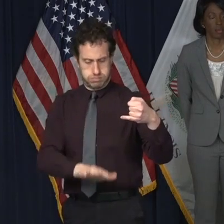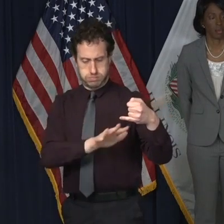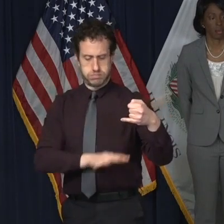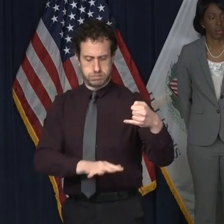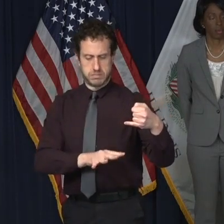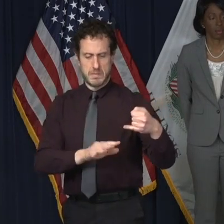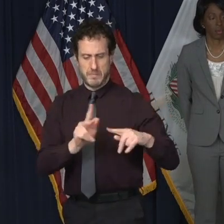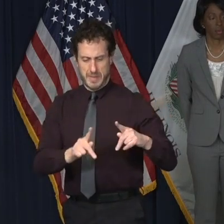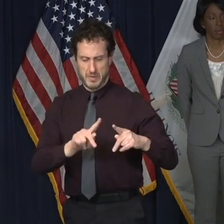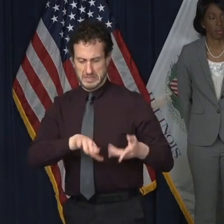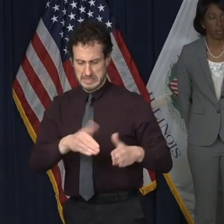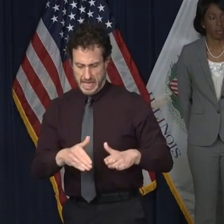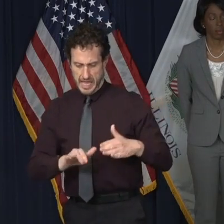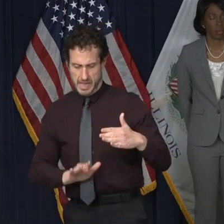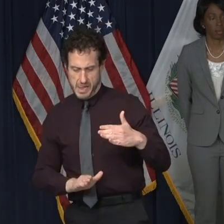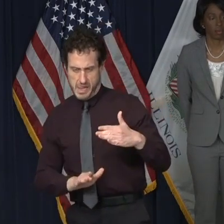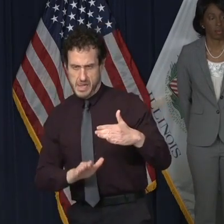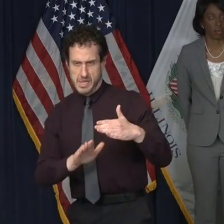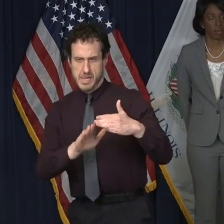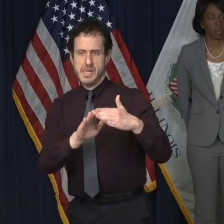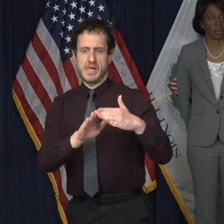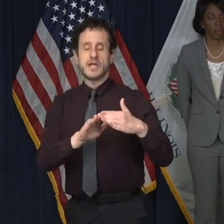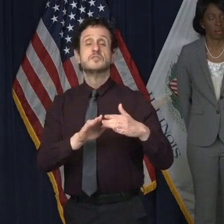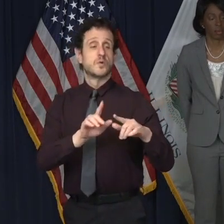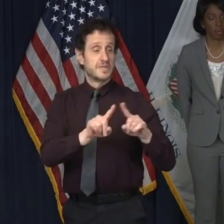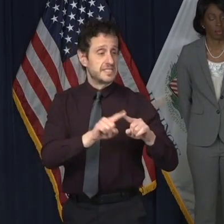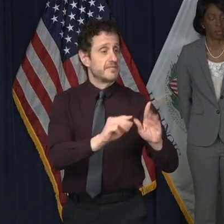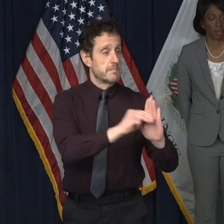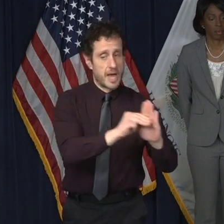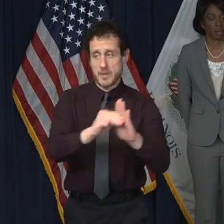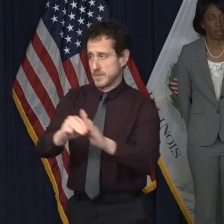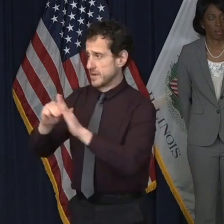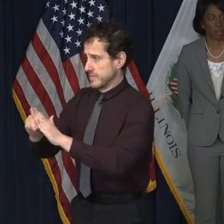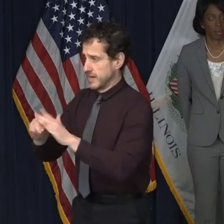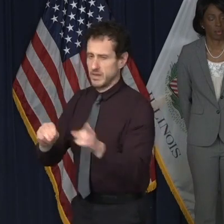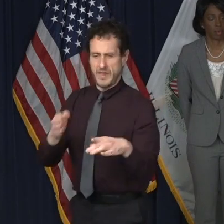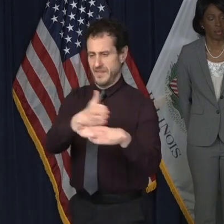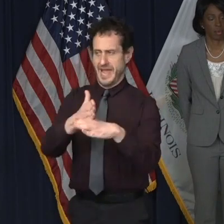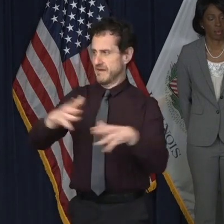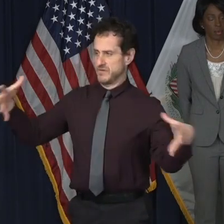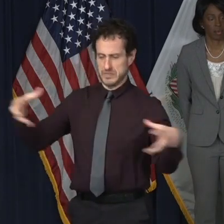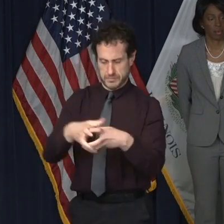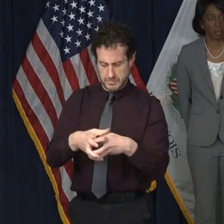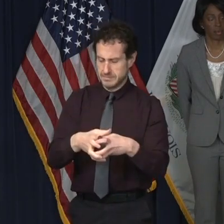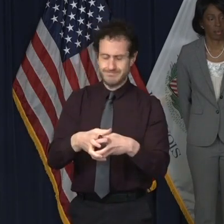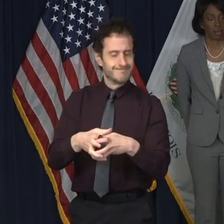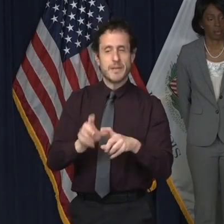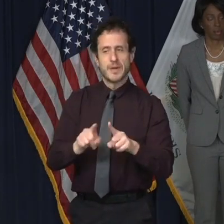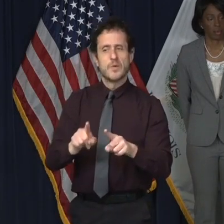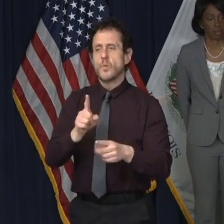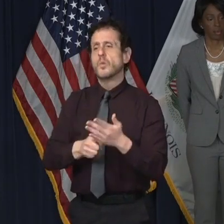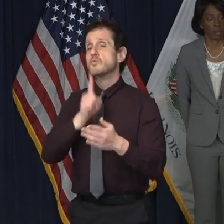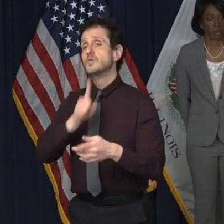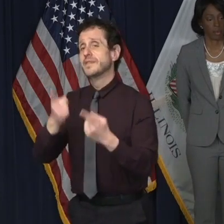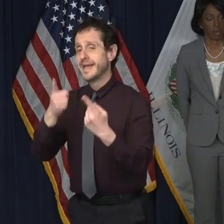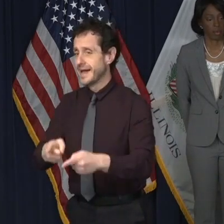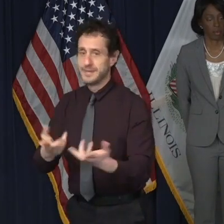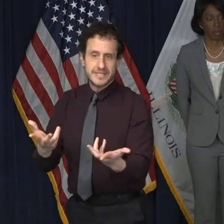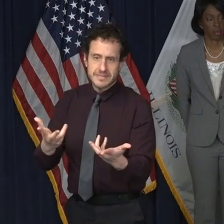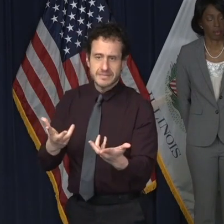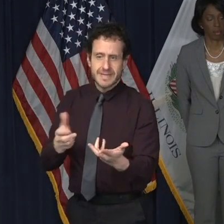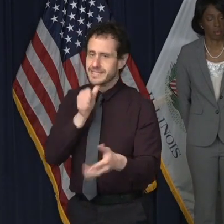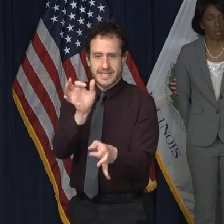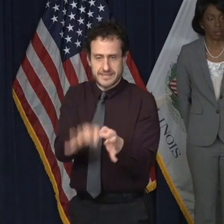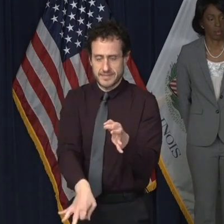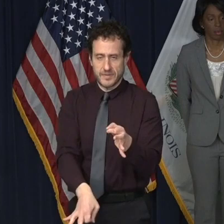the models circulating online. But reality is not quite so simple. Look at the actual deaths from the past